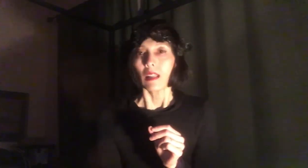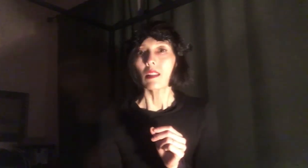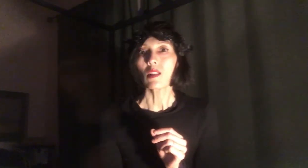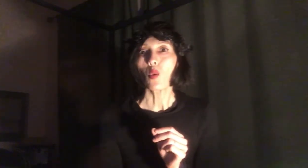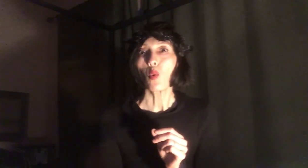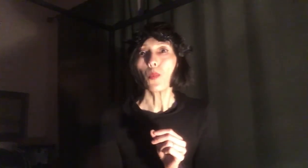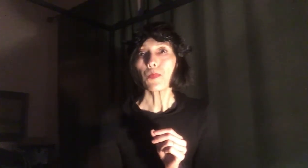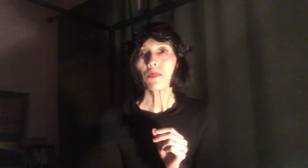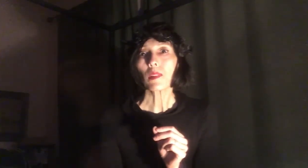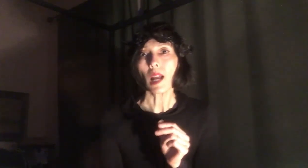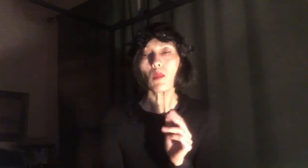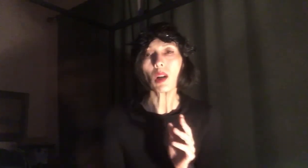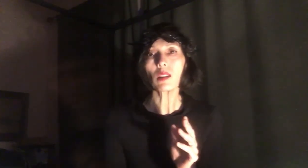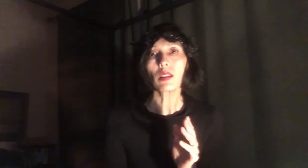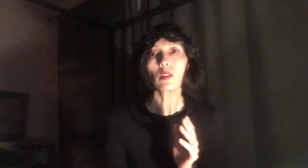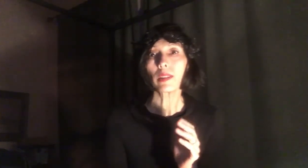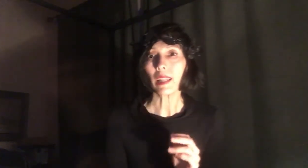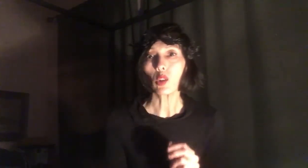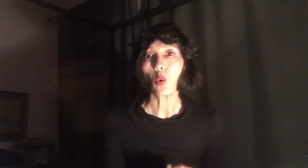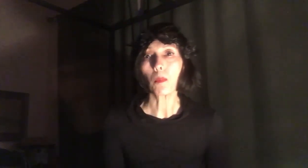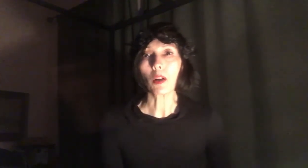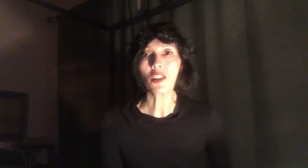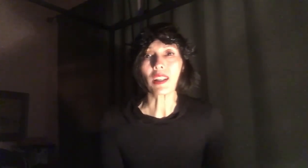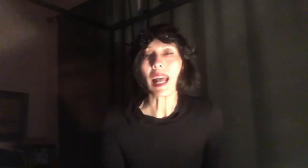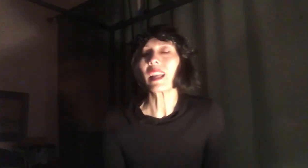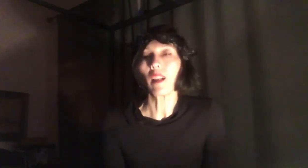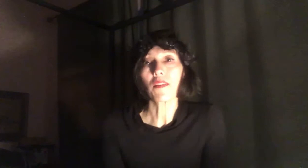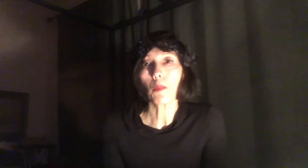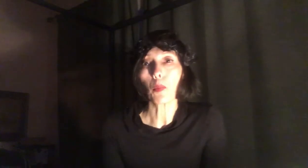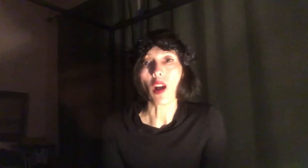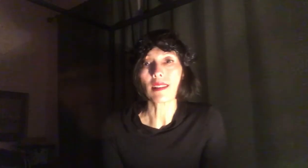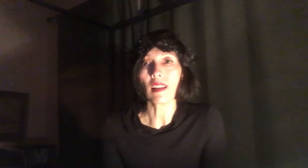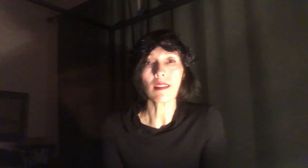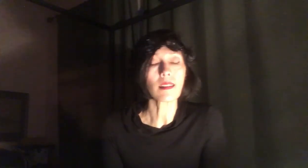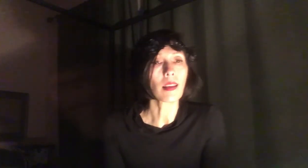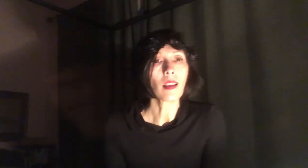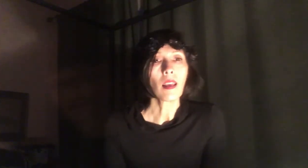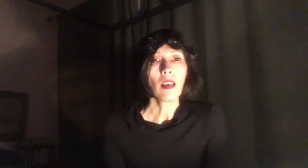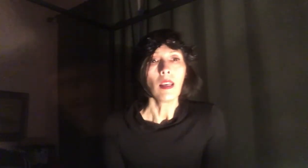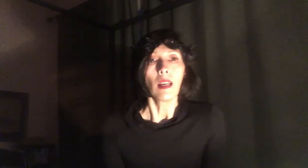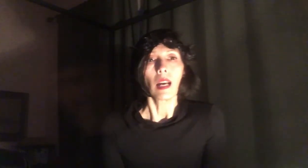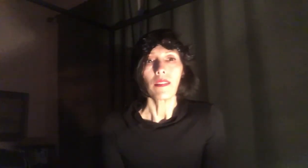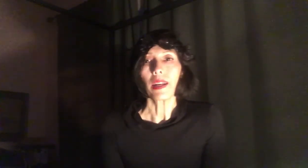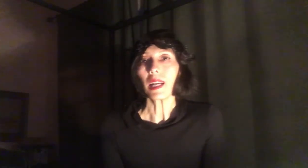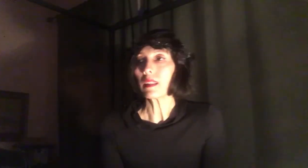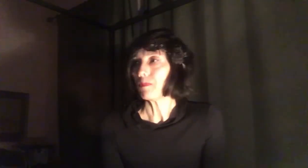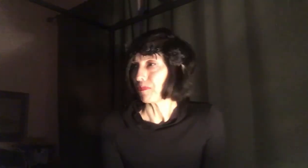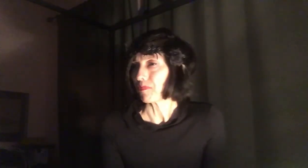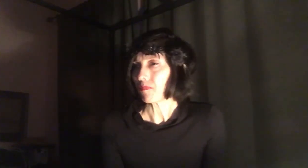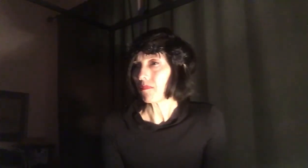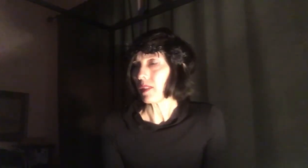So I want to get to know a person. I love the process. I've had